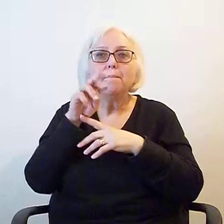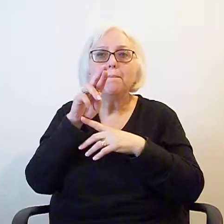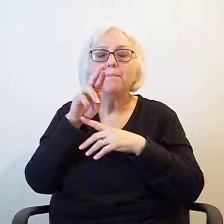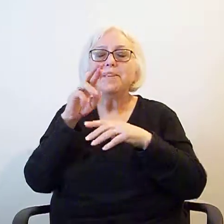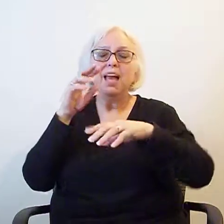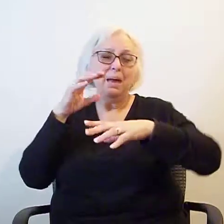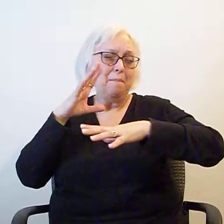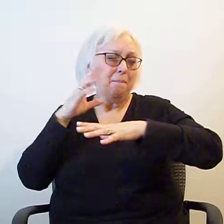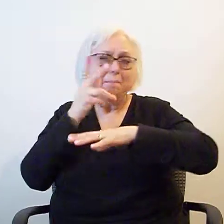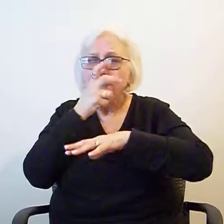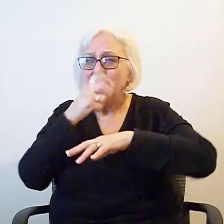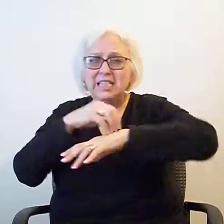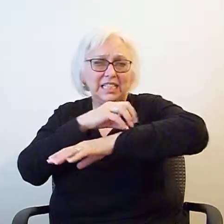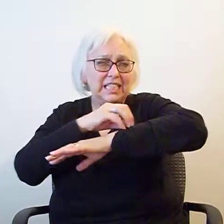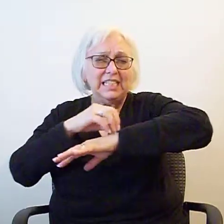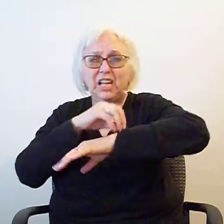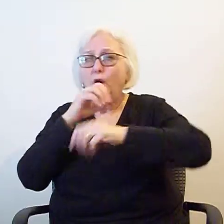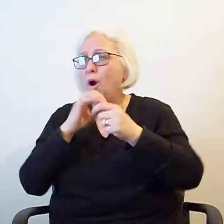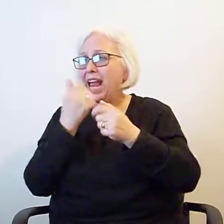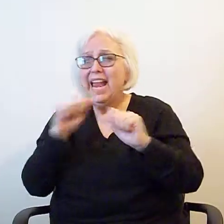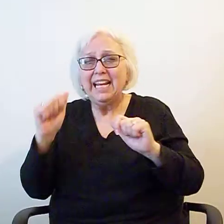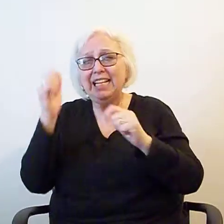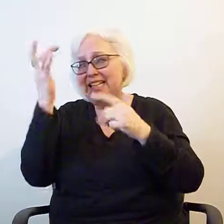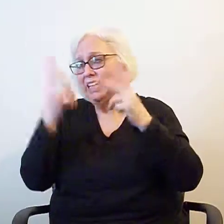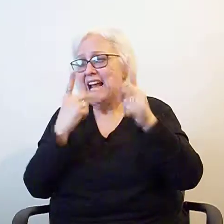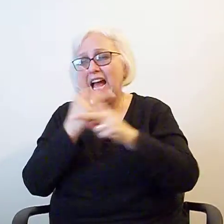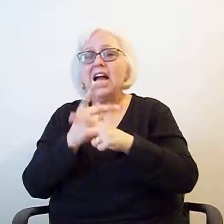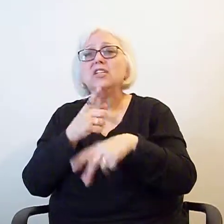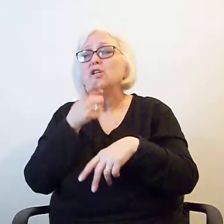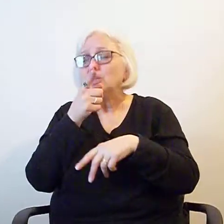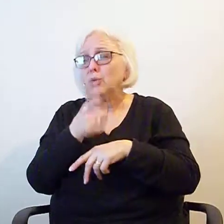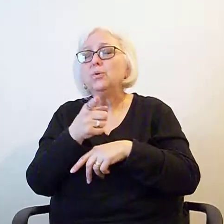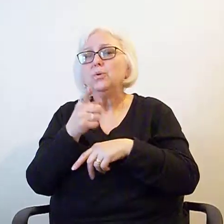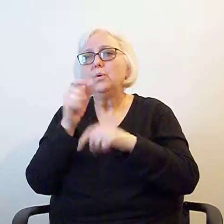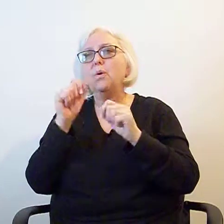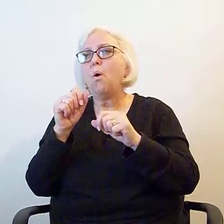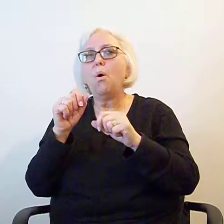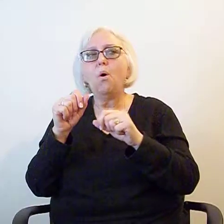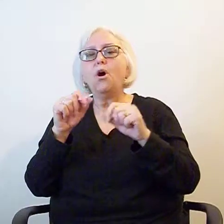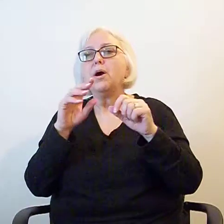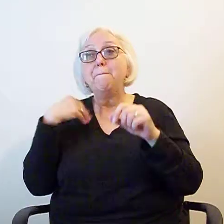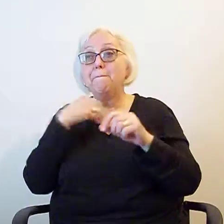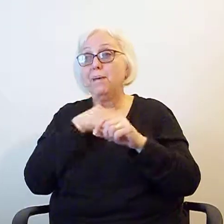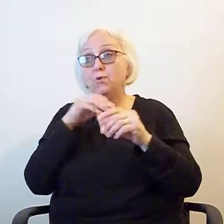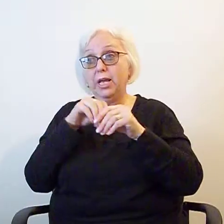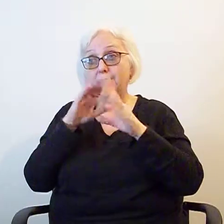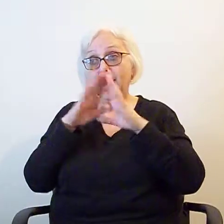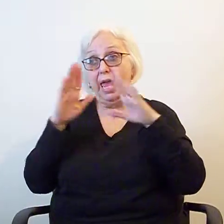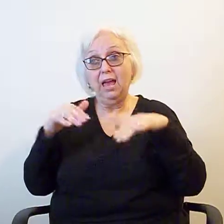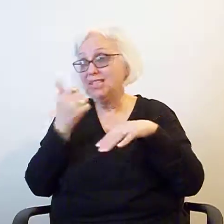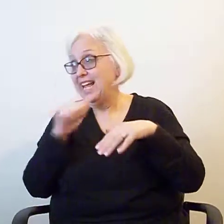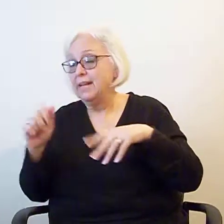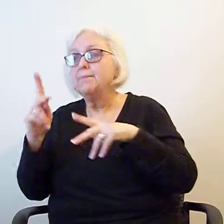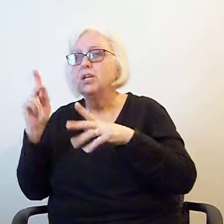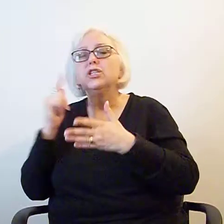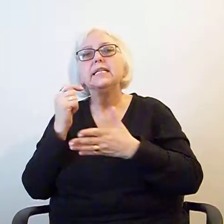insect infestations, you and any affected members of your household should be treated, and all